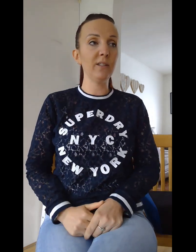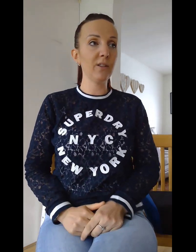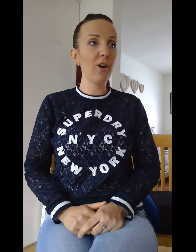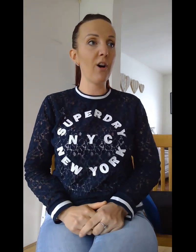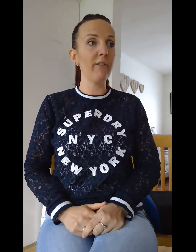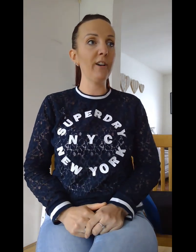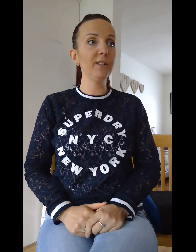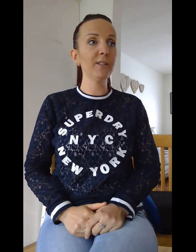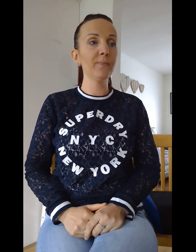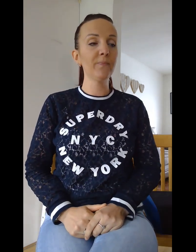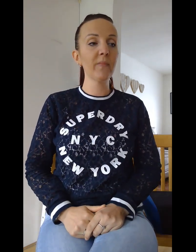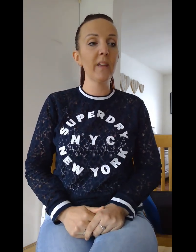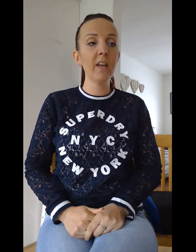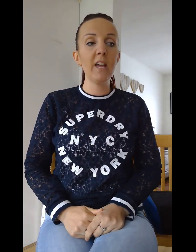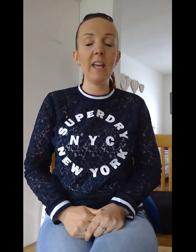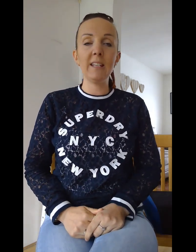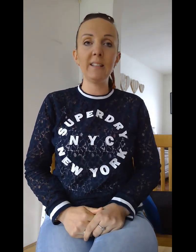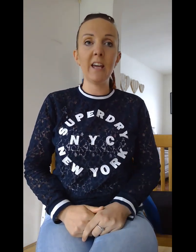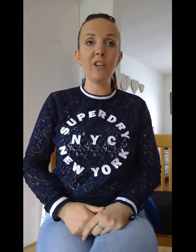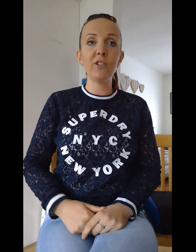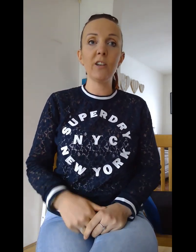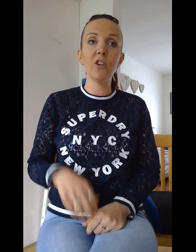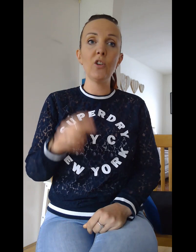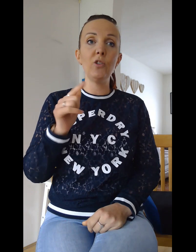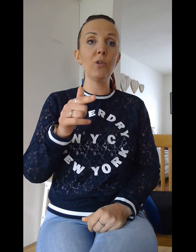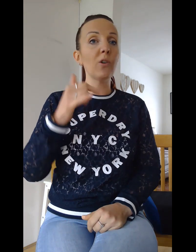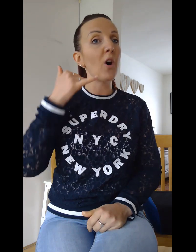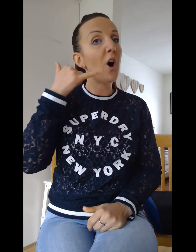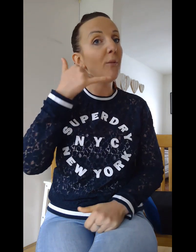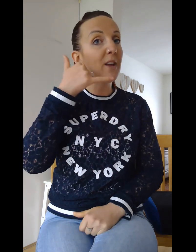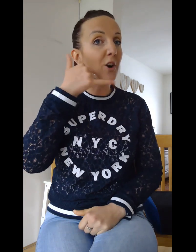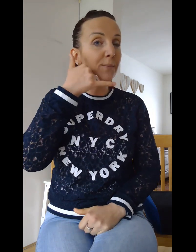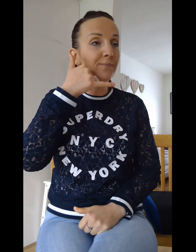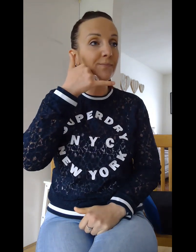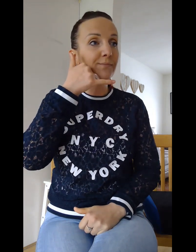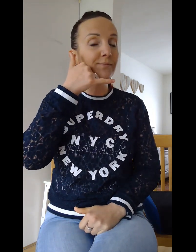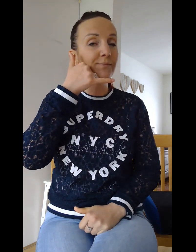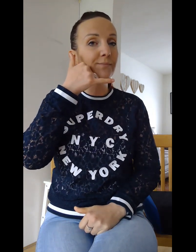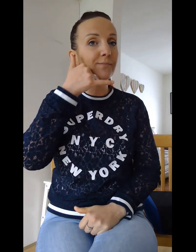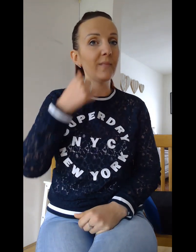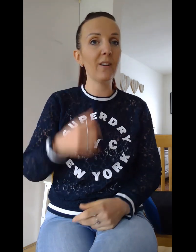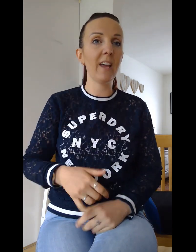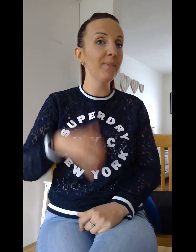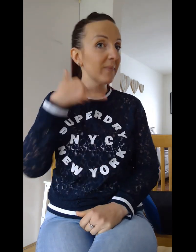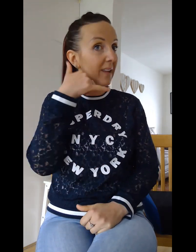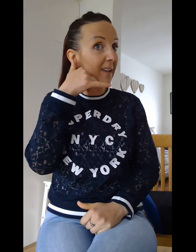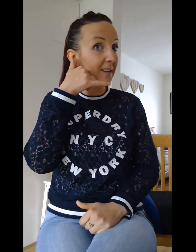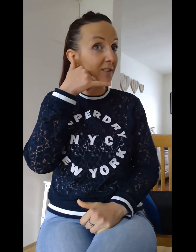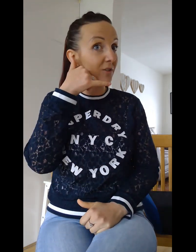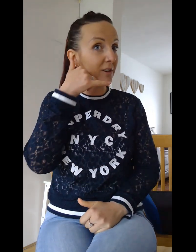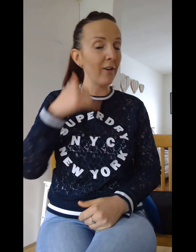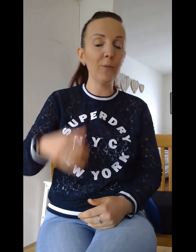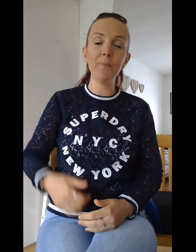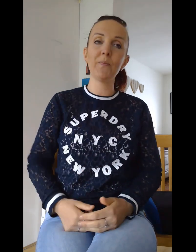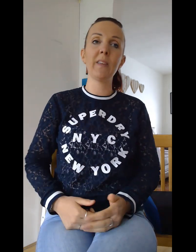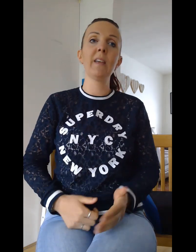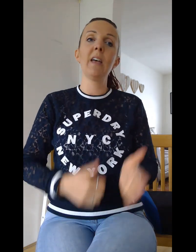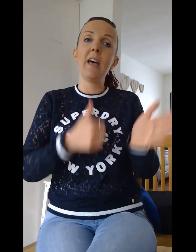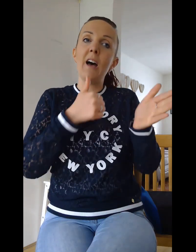the chorus, it says, you can call me up, okay, because you're on your phone.